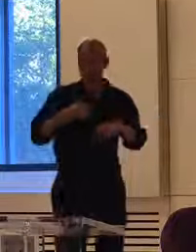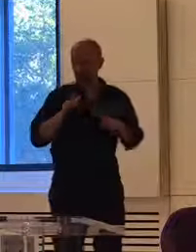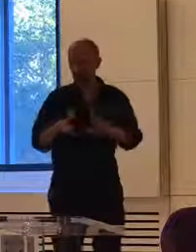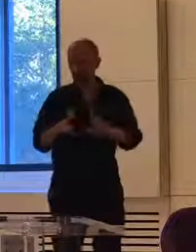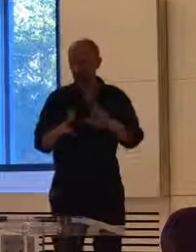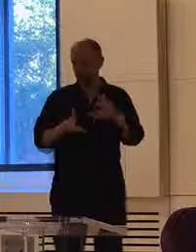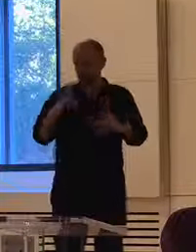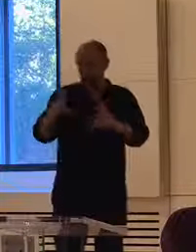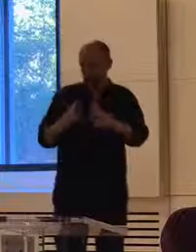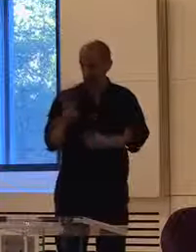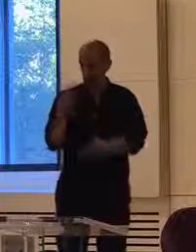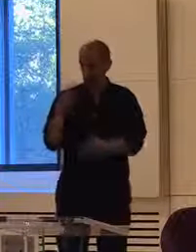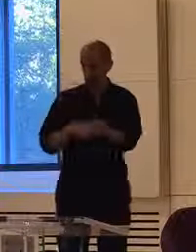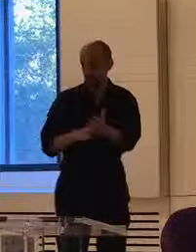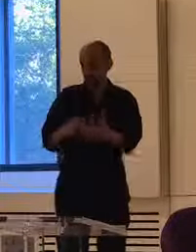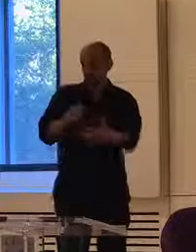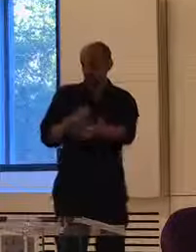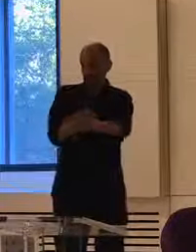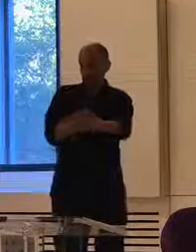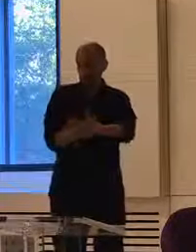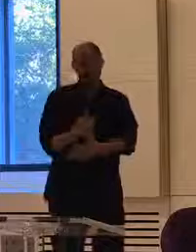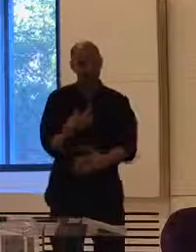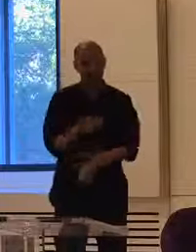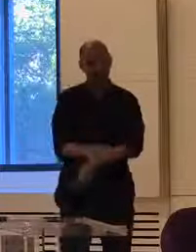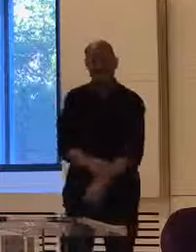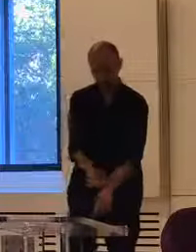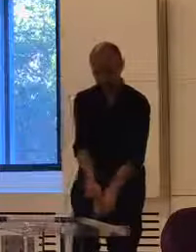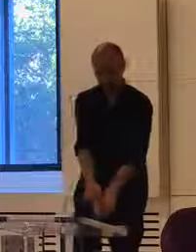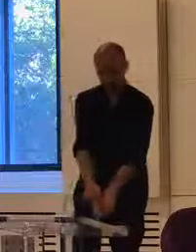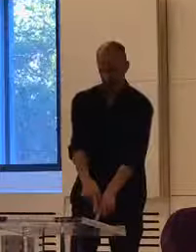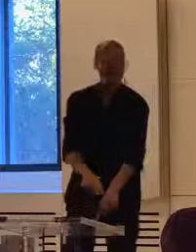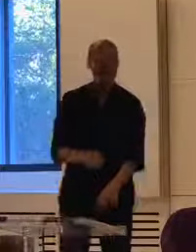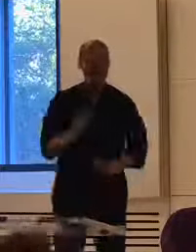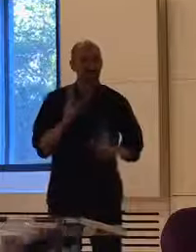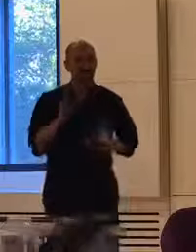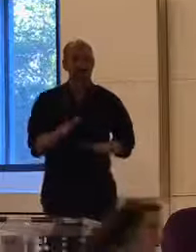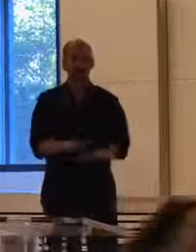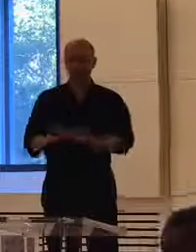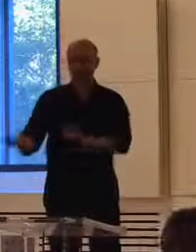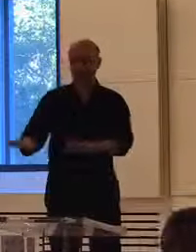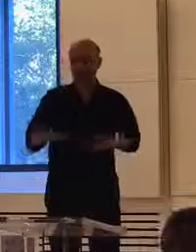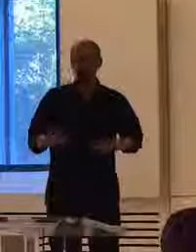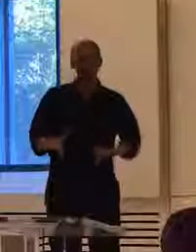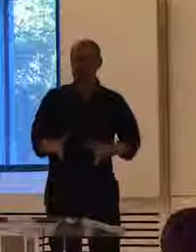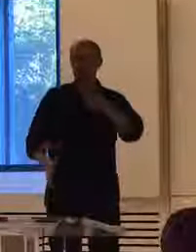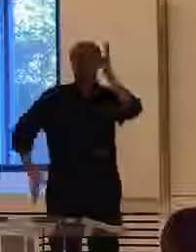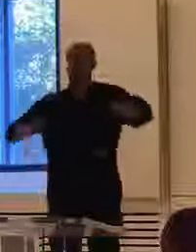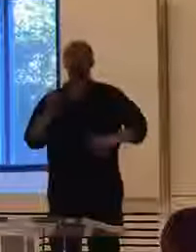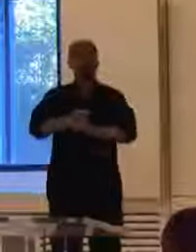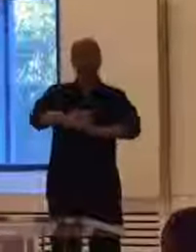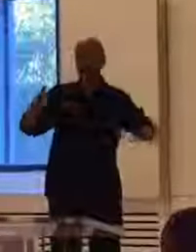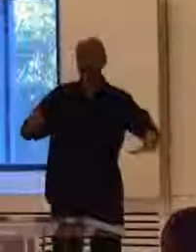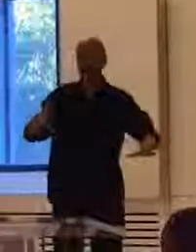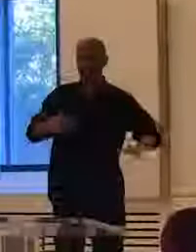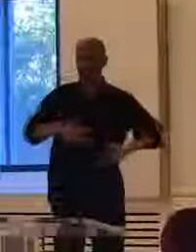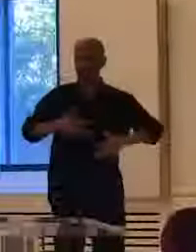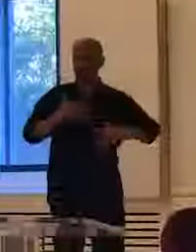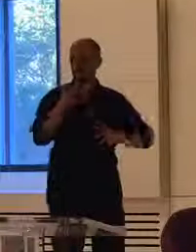So, is anybody going to keep time? Okay, I've got to be 20 minutes. Right. So I'll try not to sign